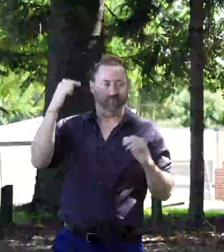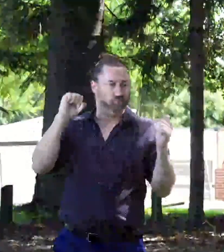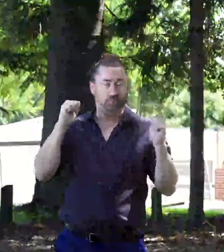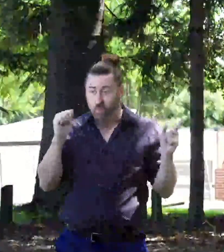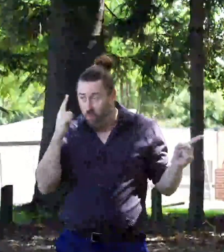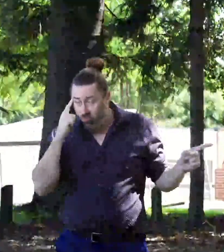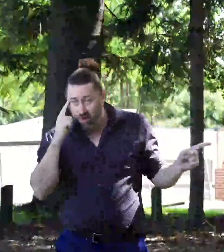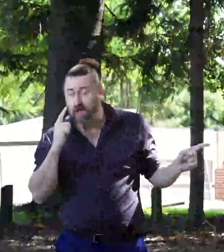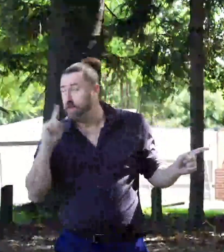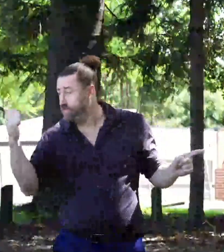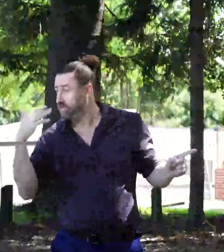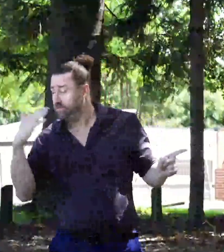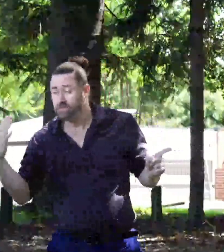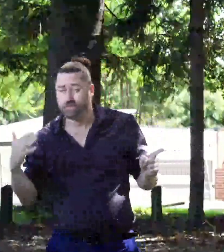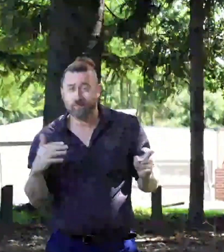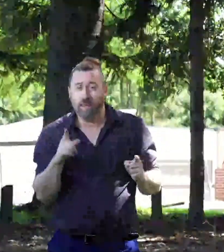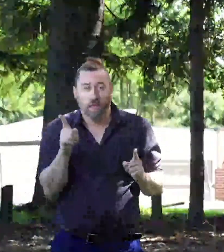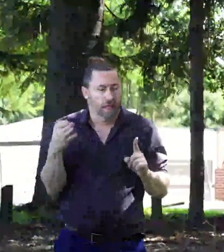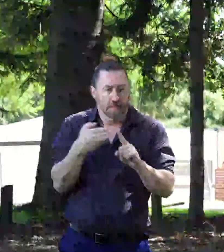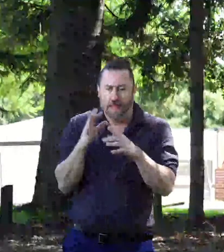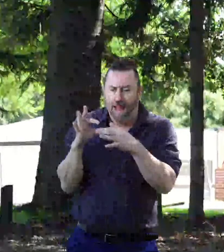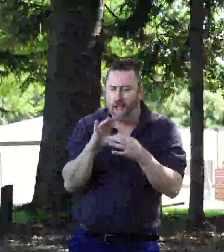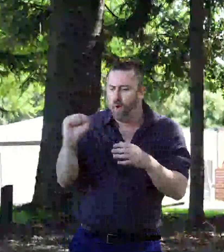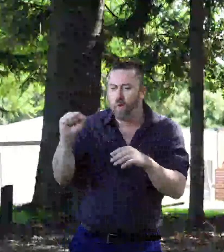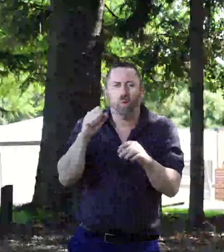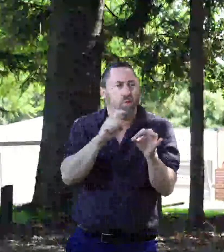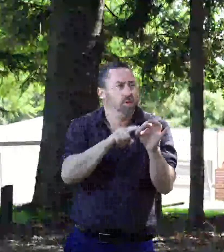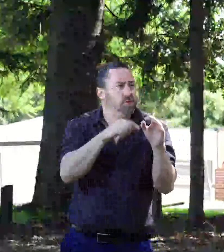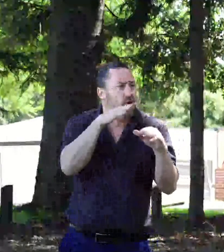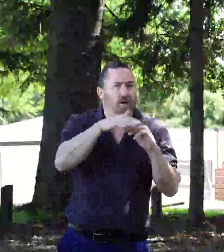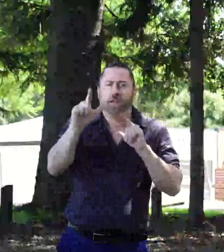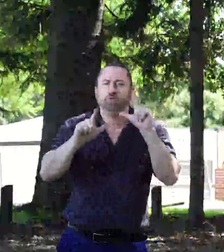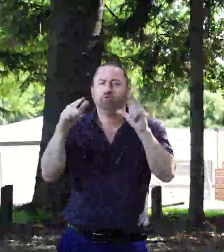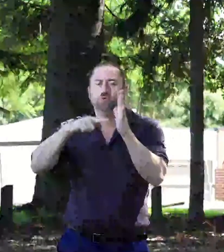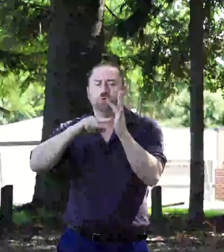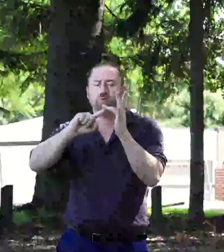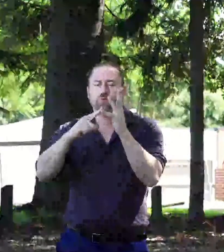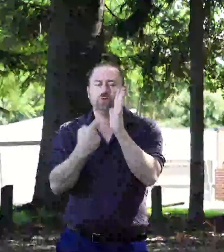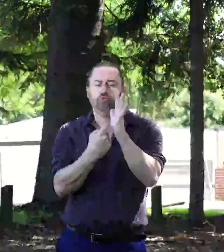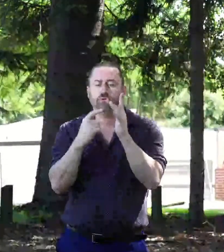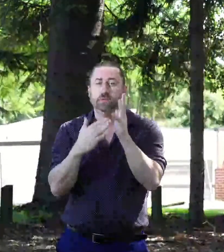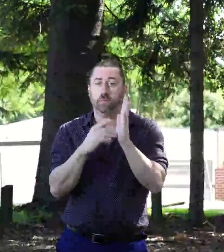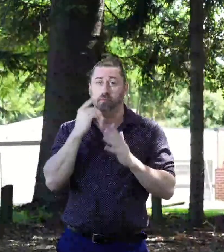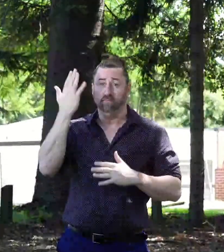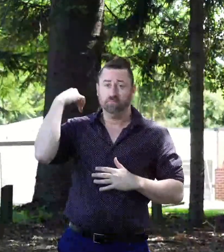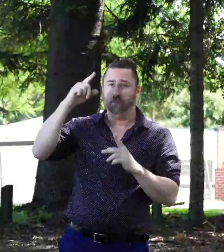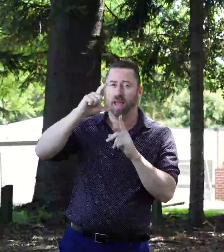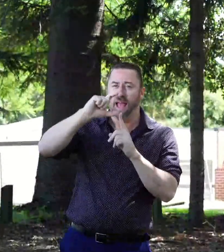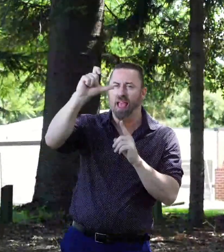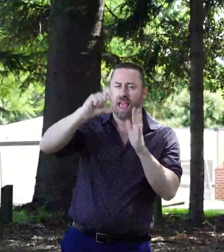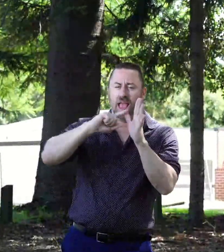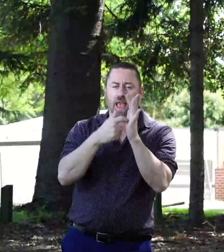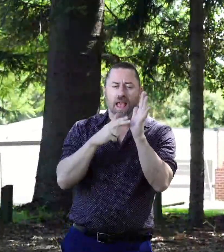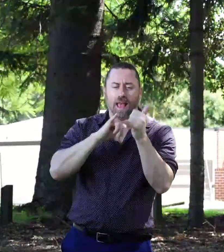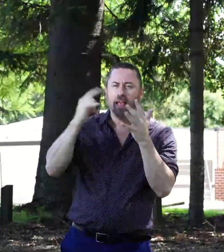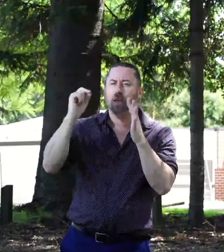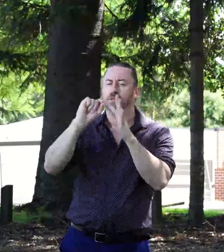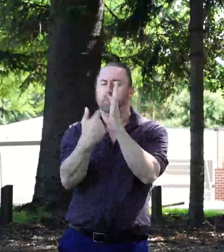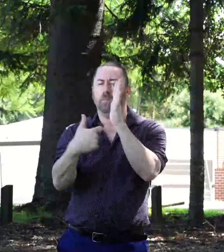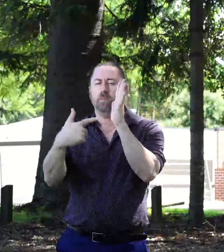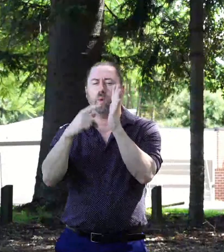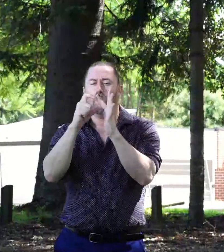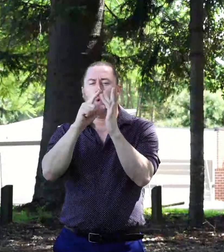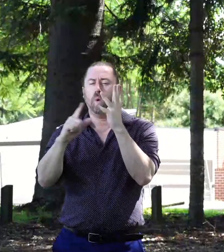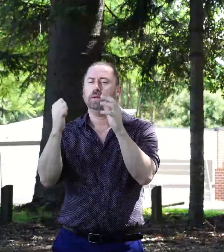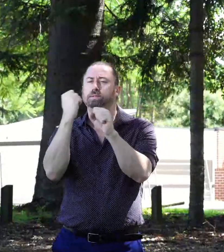Yeah, look, thank you, and that goes back to your earlier question about tourism. Having been up to Port Douglas and Cairns and sat down and spoken